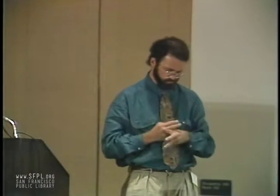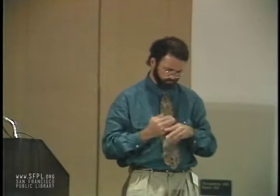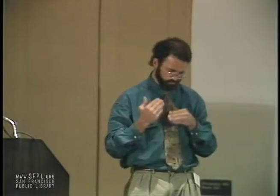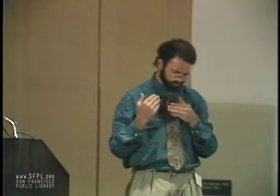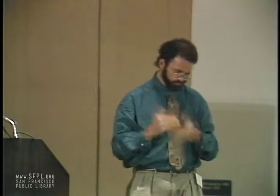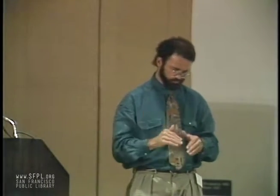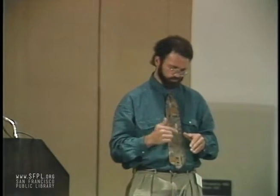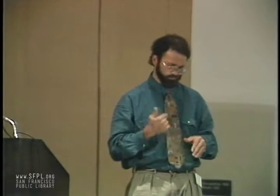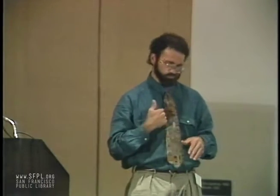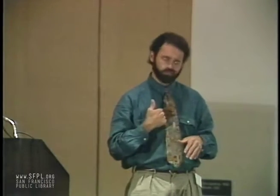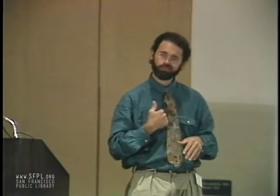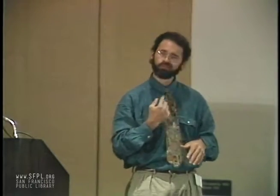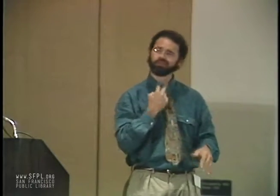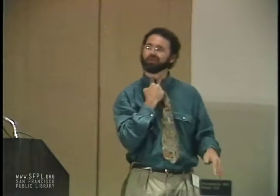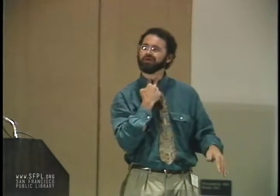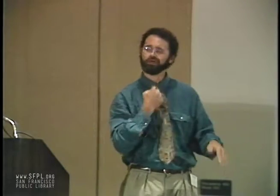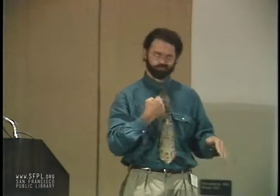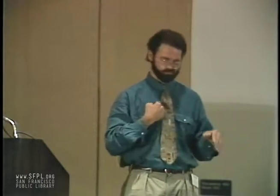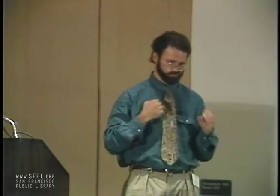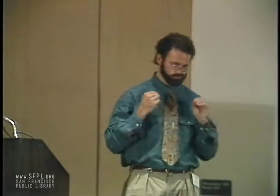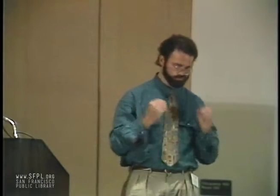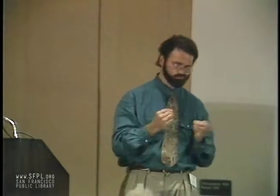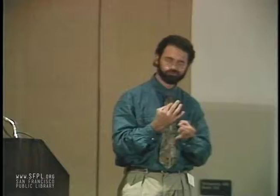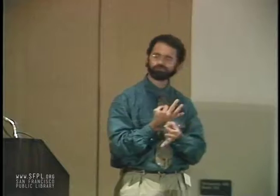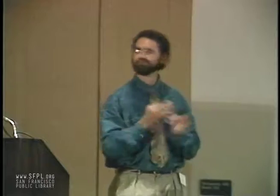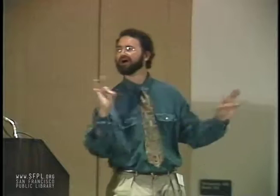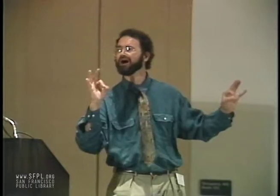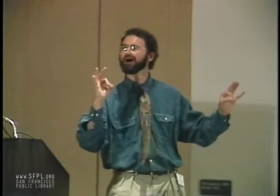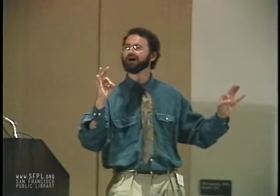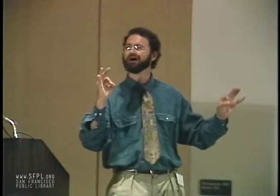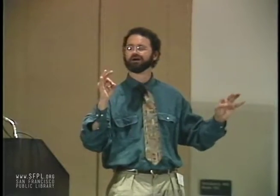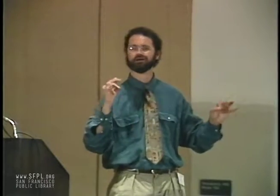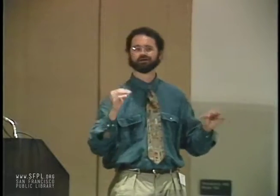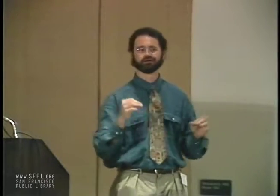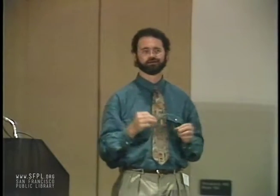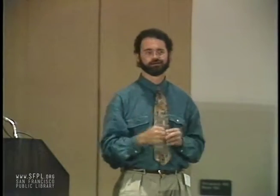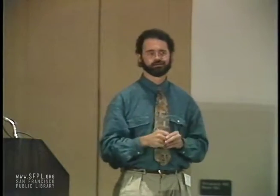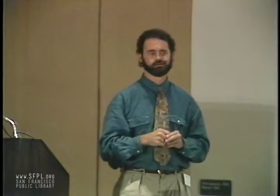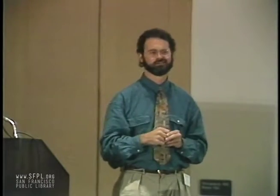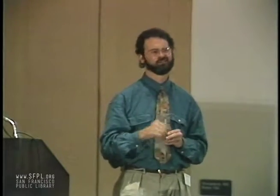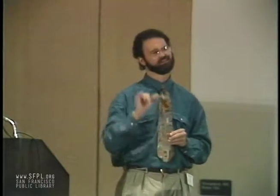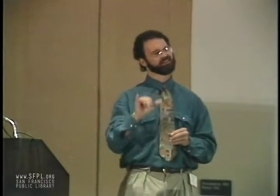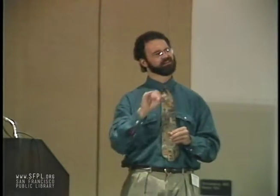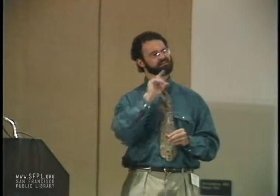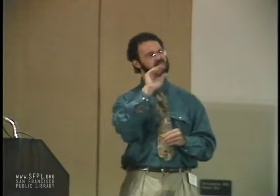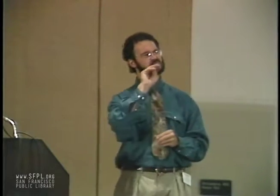and the desperation to have that is felt so strongly being trapped in this prison.